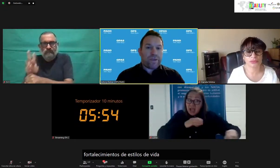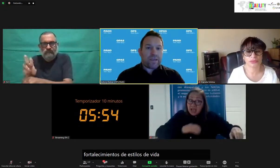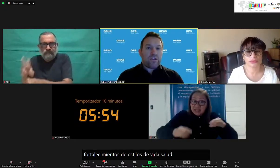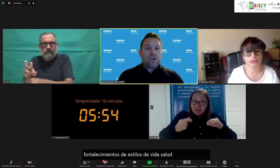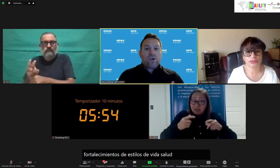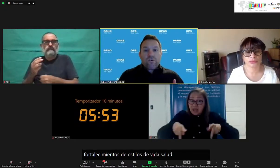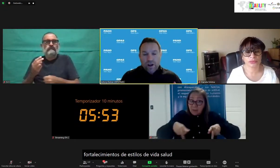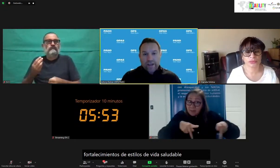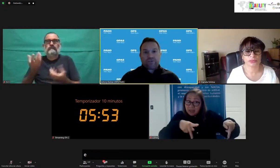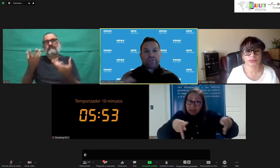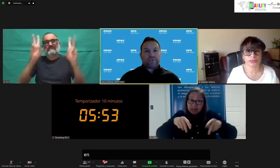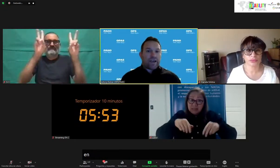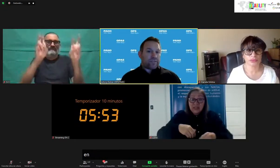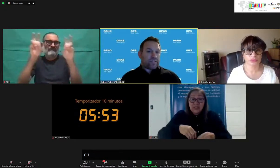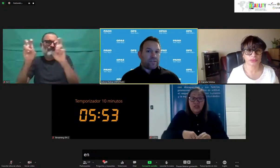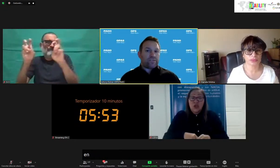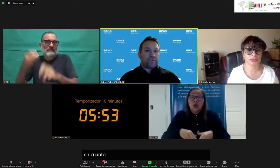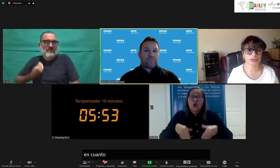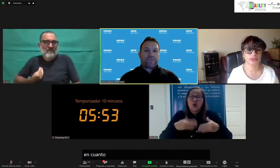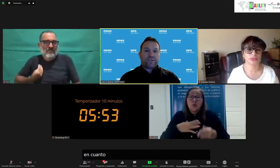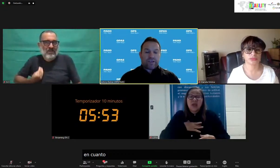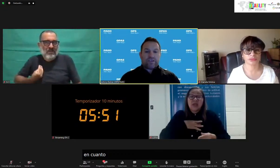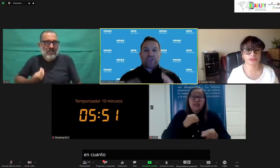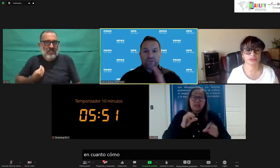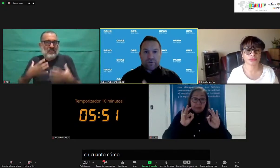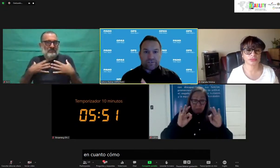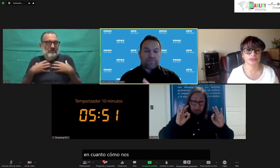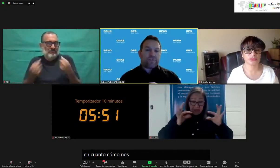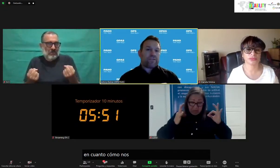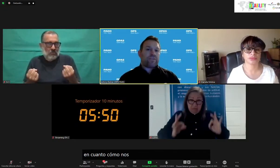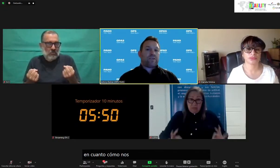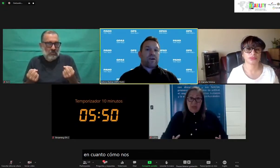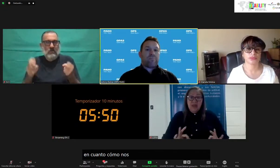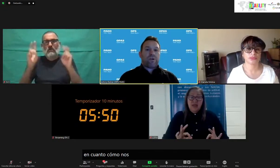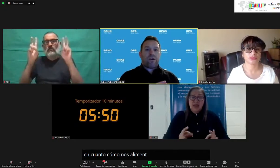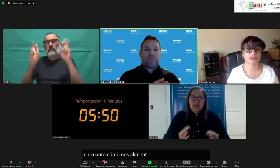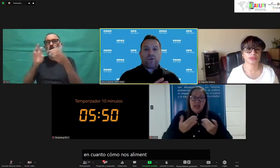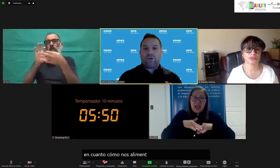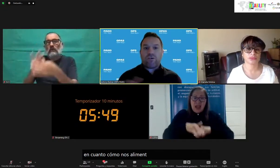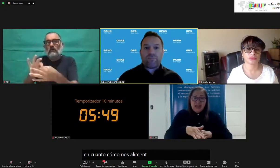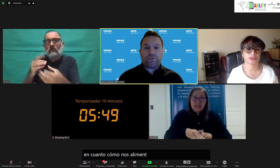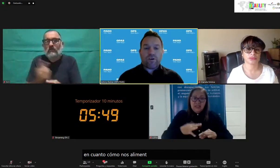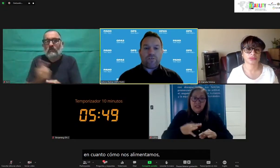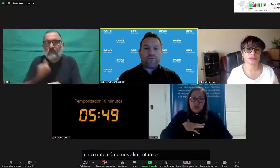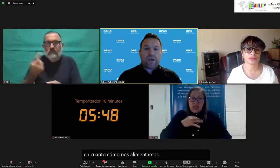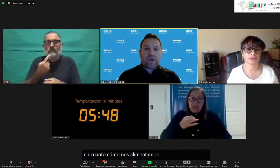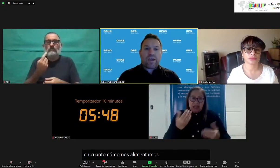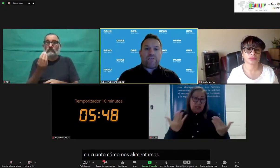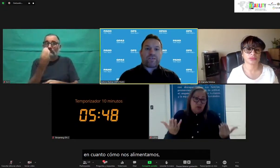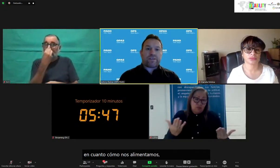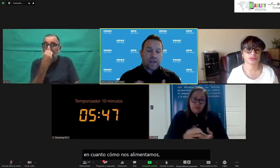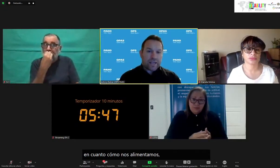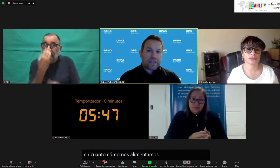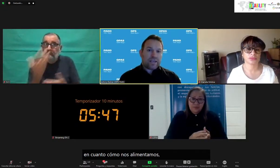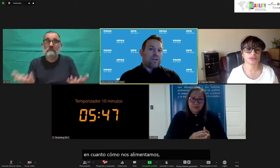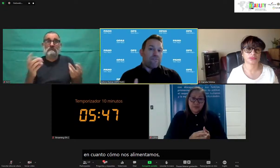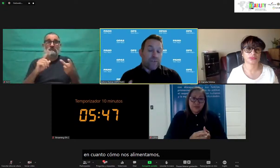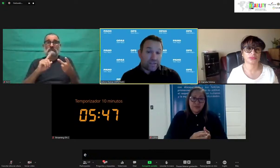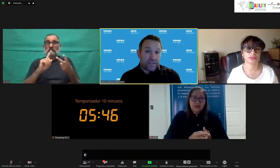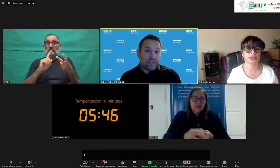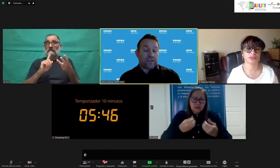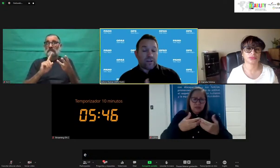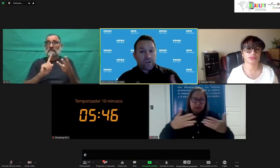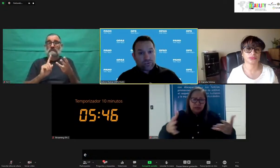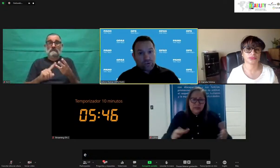well-being right through to accessing services general services of areas like